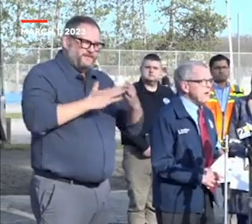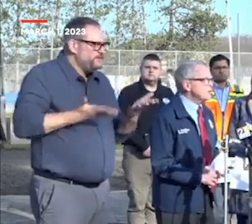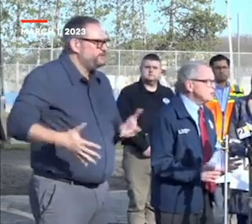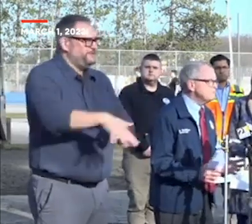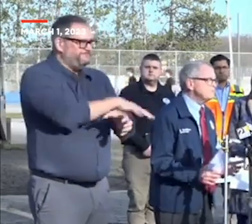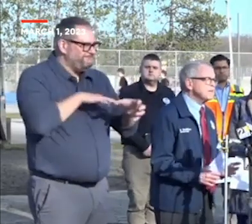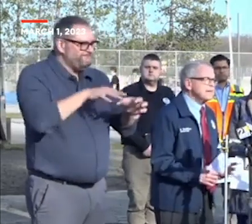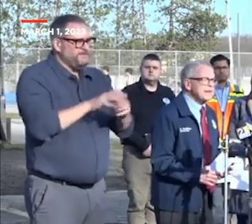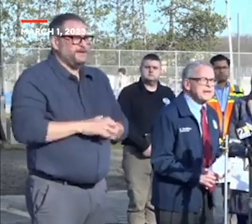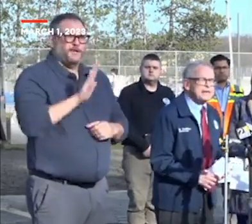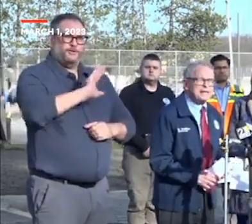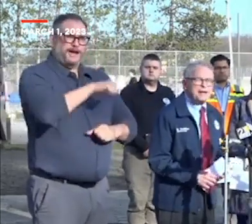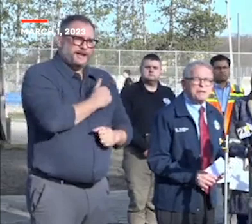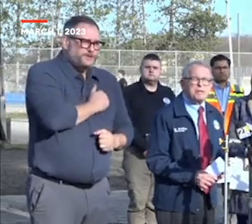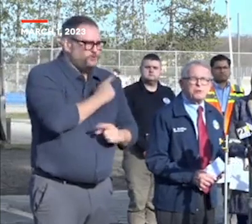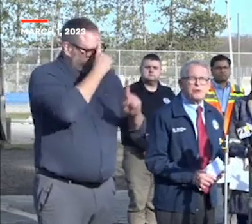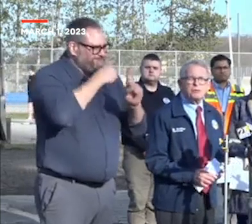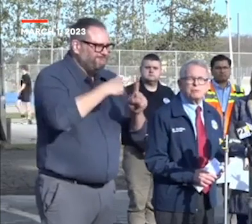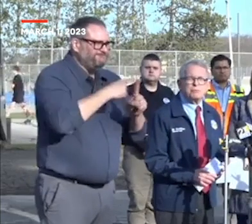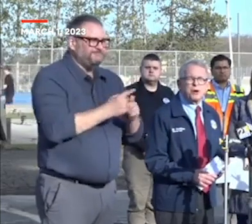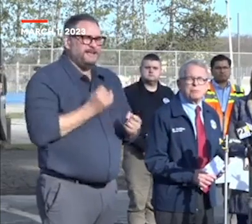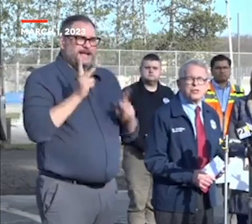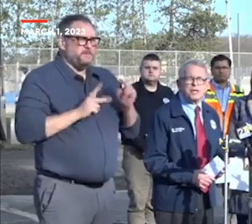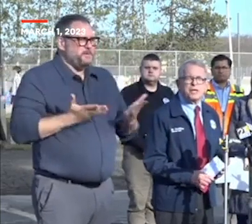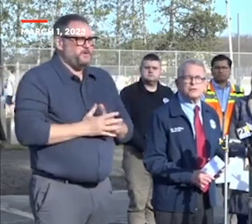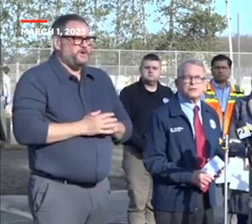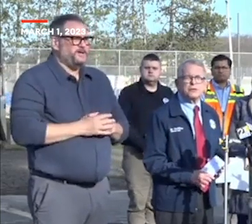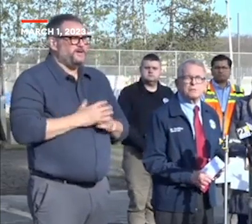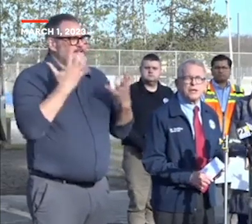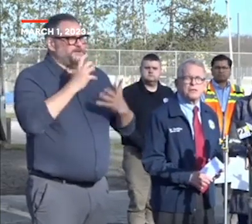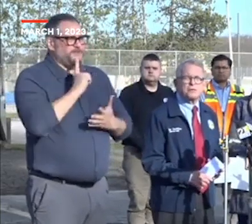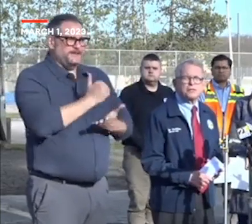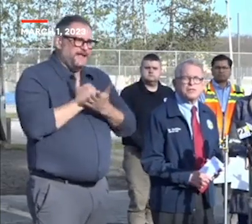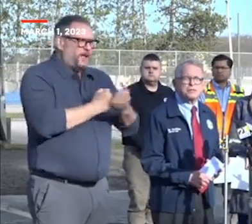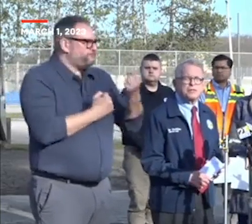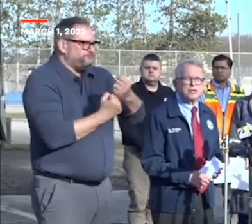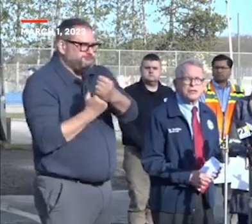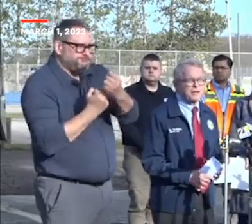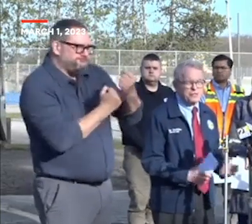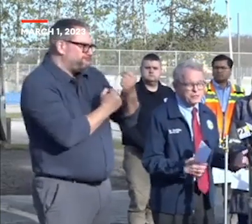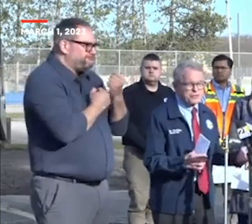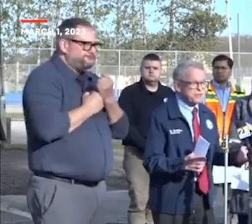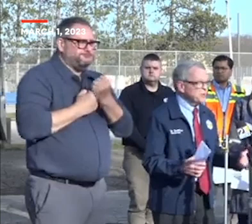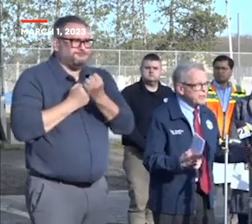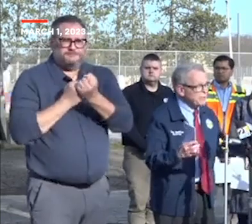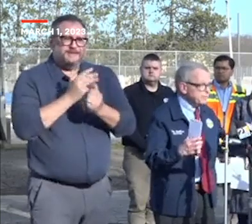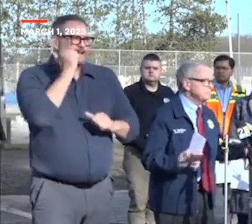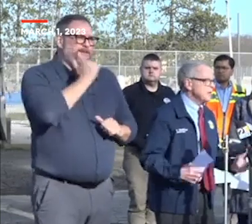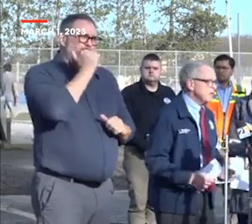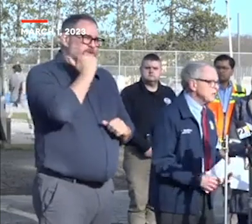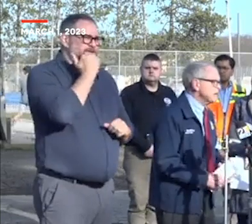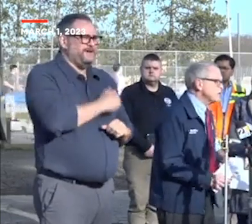by their attitude, and how many people are pitching in to really make a difference every single day, not just in the community,